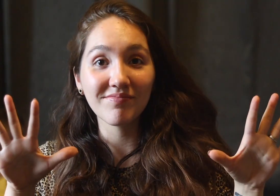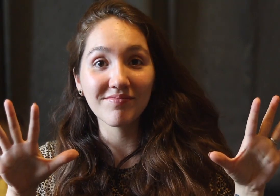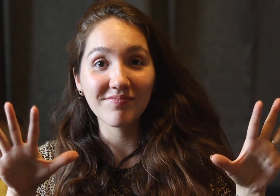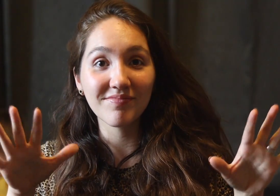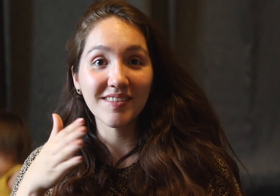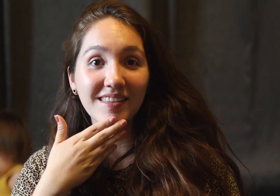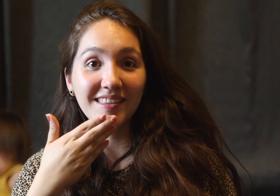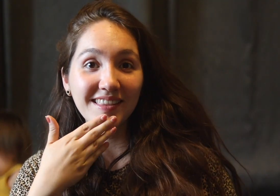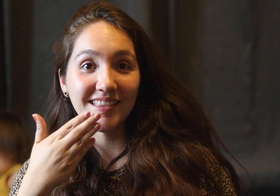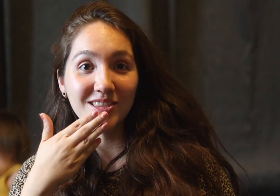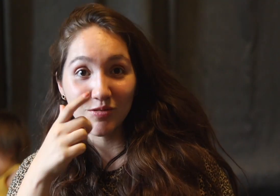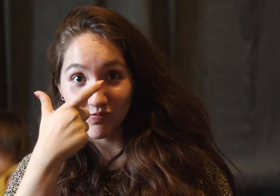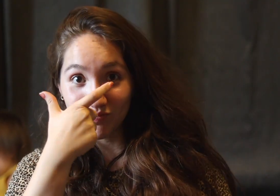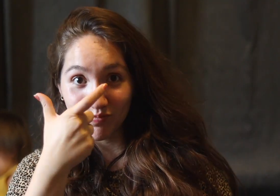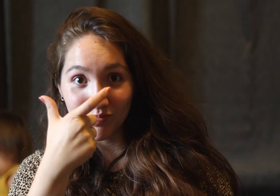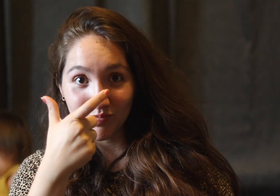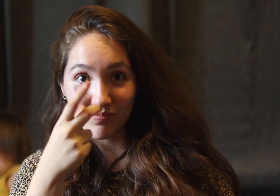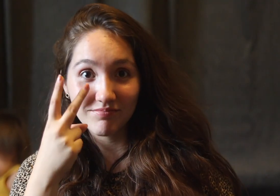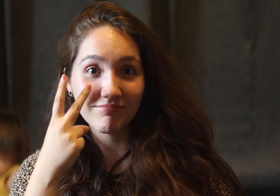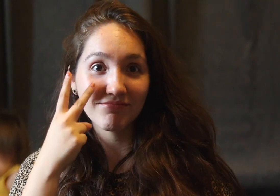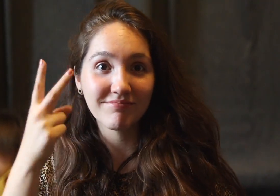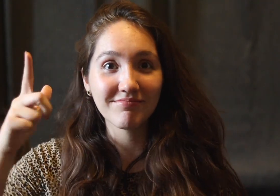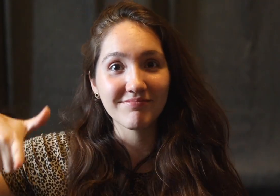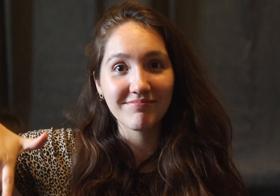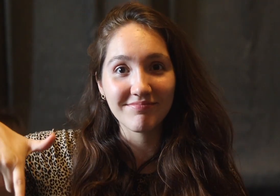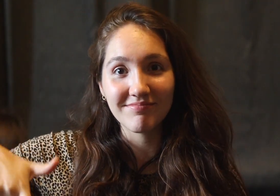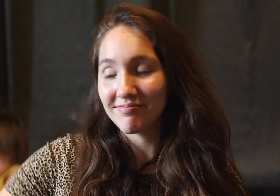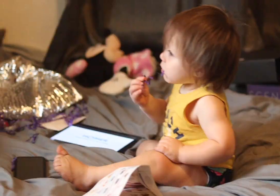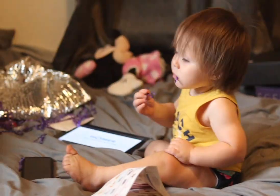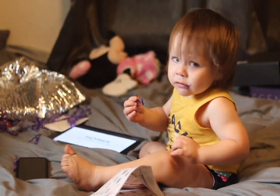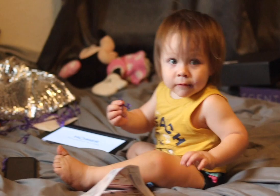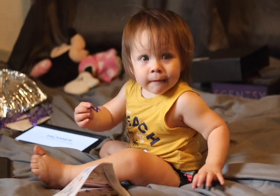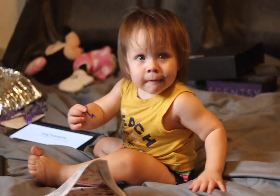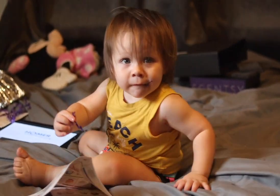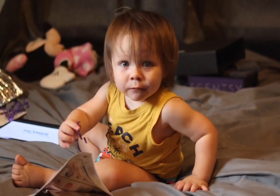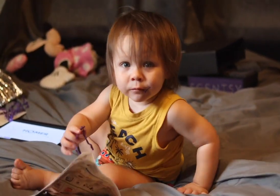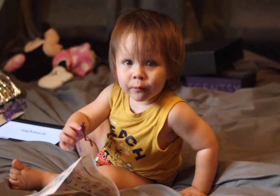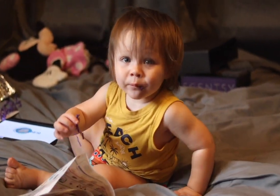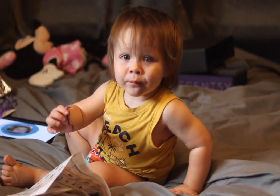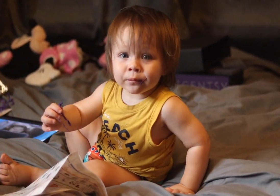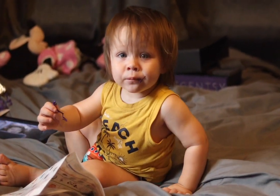Thank you so much for watching, and I'll see you next time. Just 15 minutes.